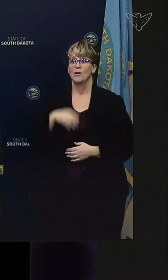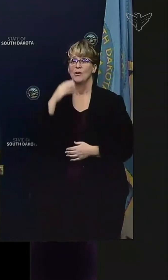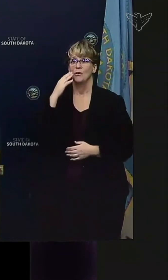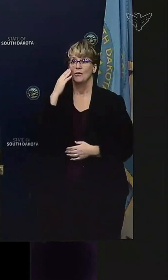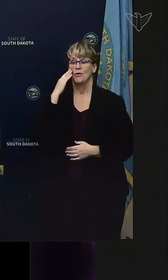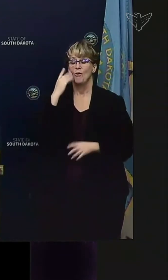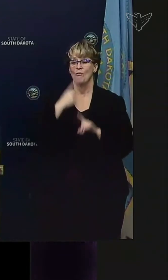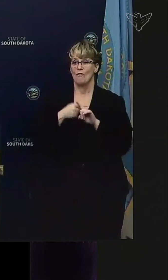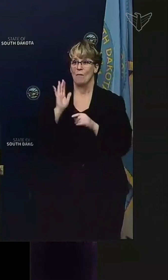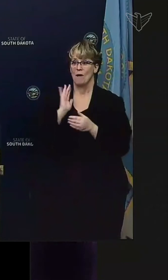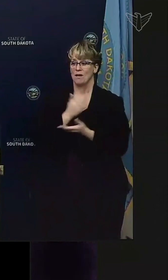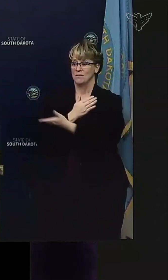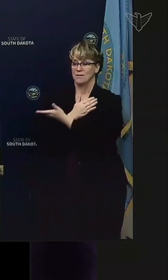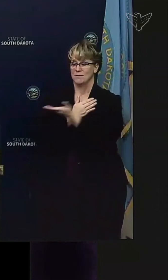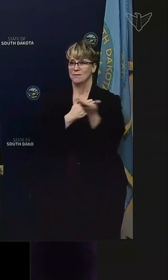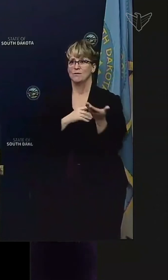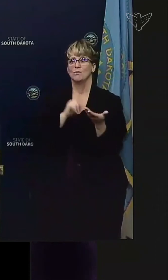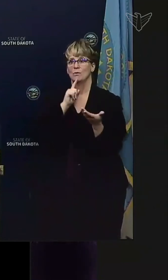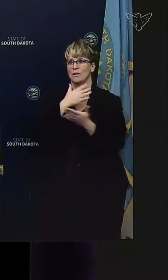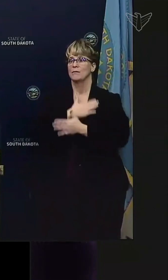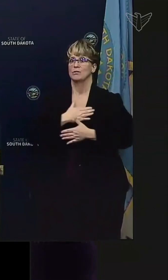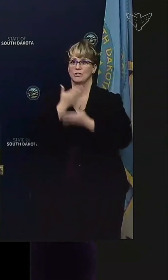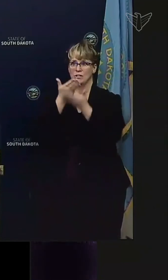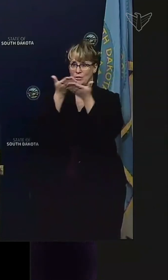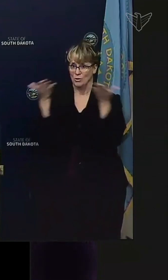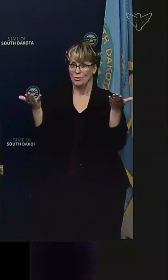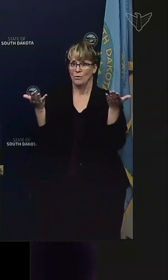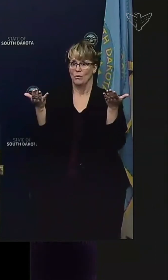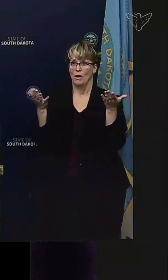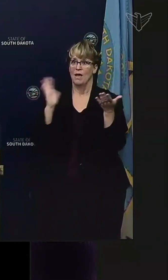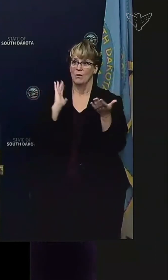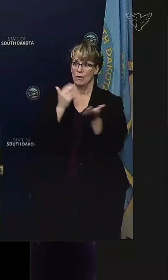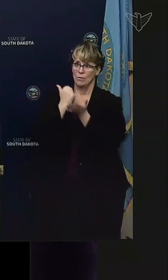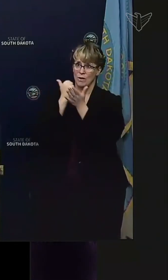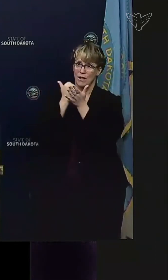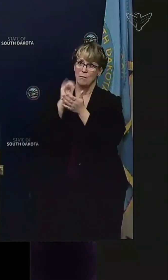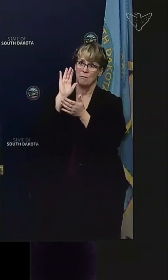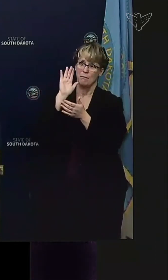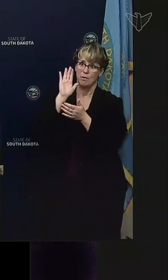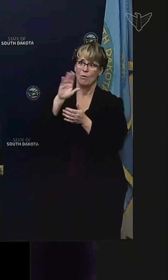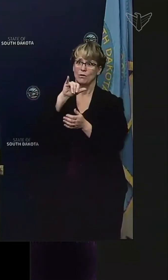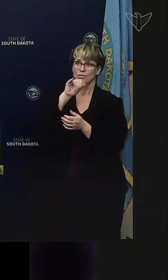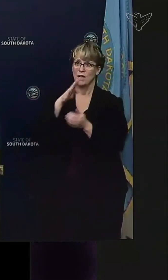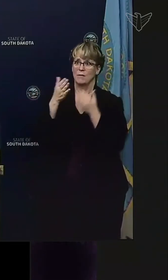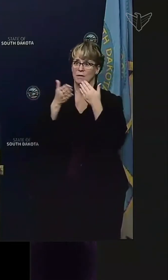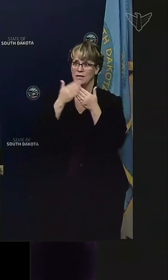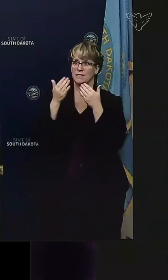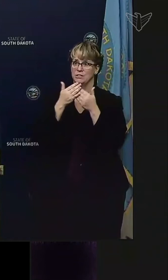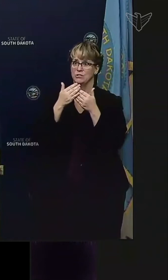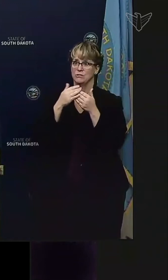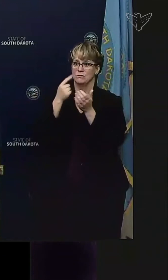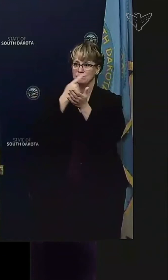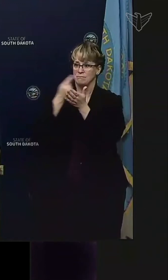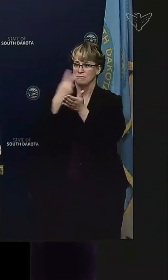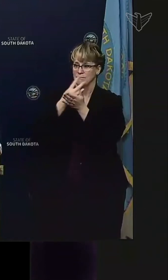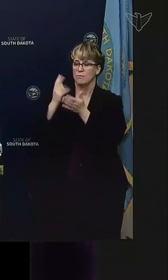from the bottom of our hearts how much we appreciate you, and will do anything to help make your jobs easier as we do the coming